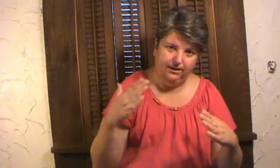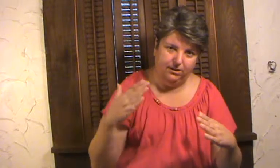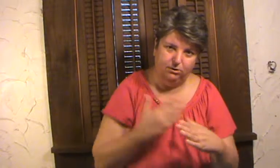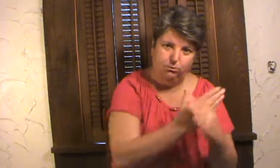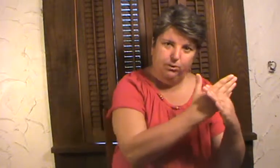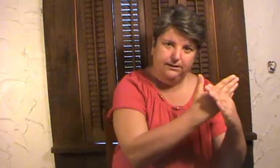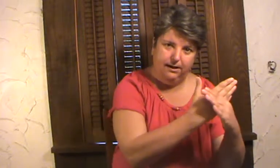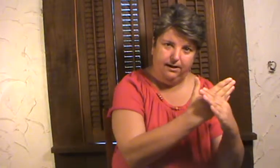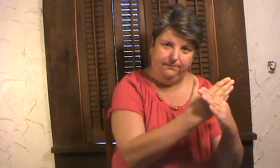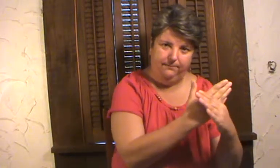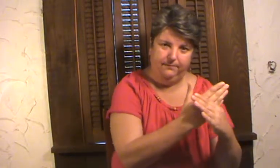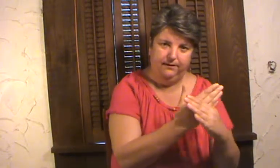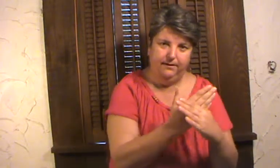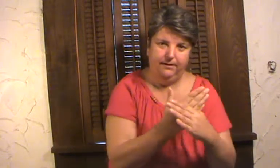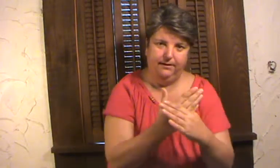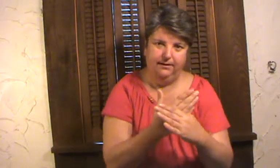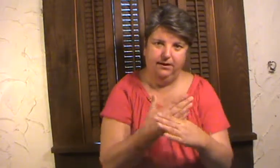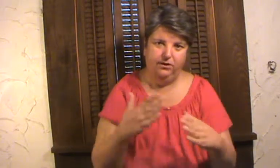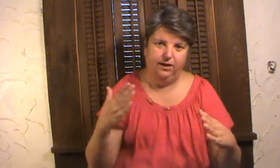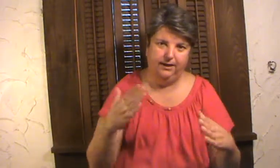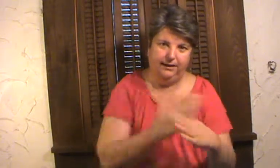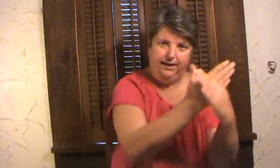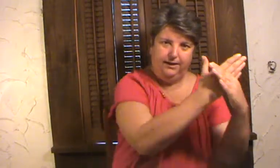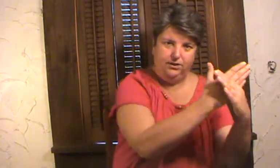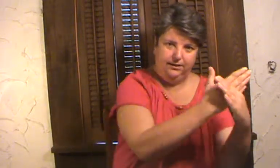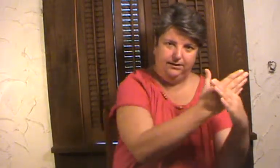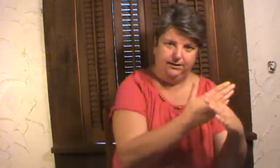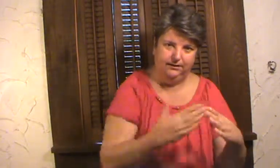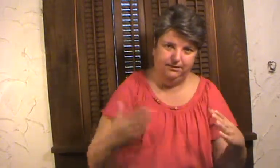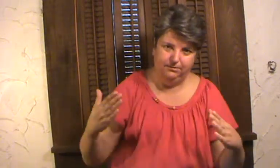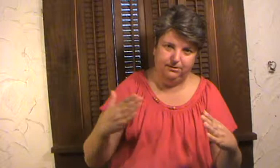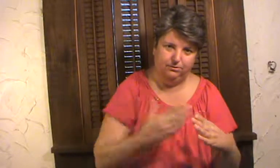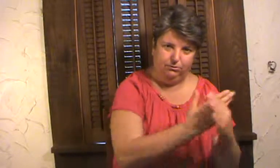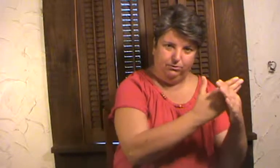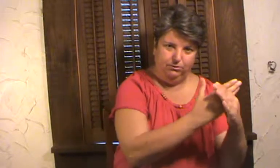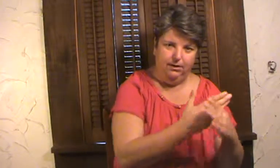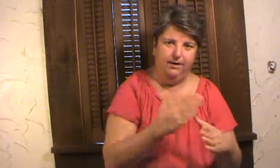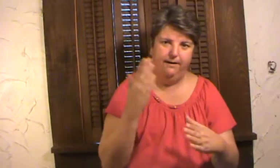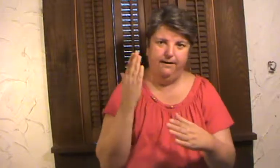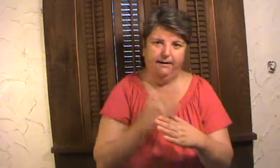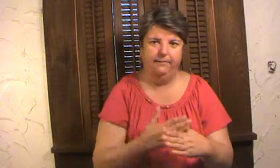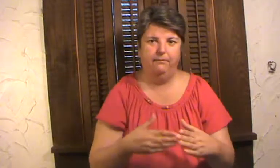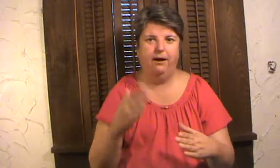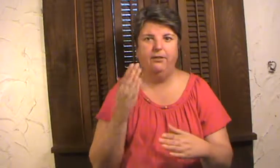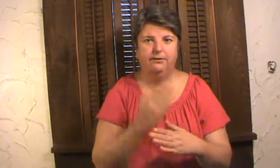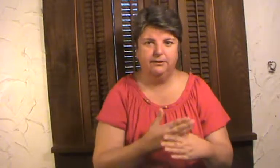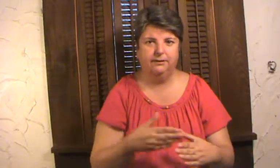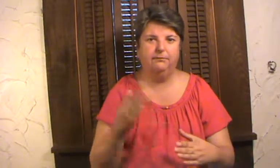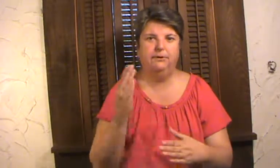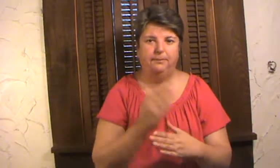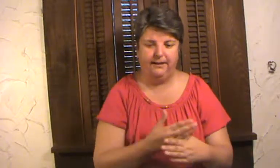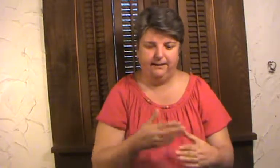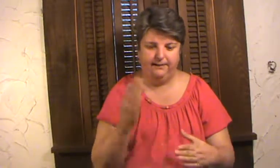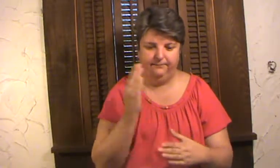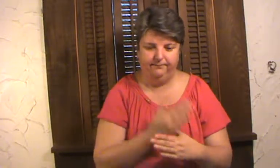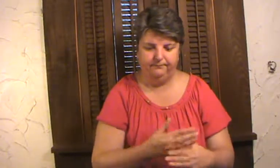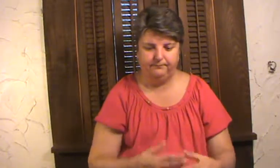that's just one time. You kind of like catch it. It comes through. Bother is repeated.